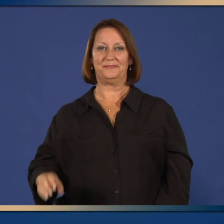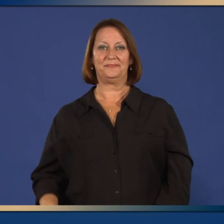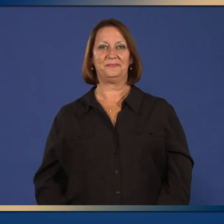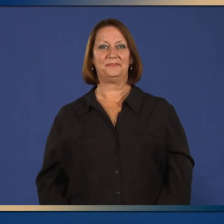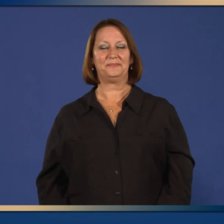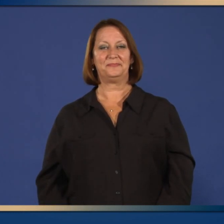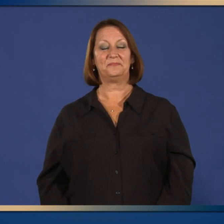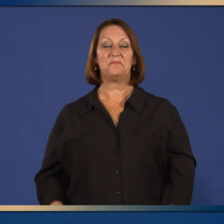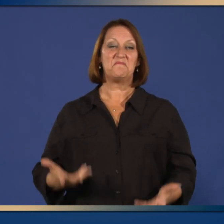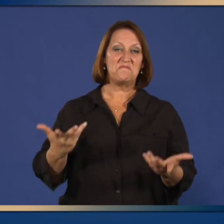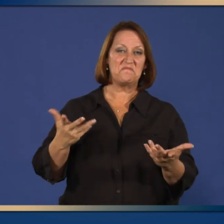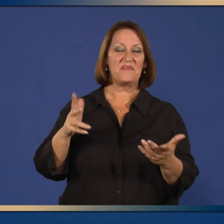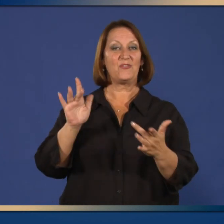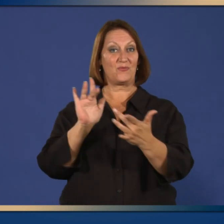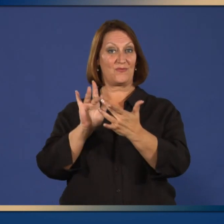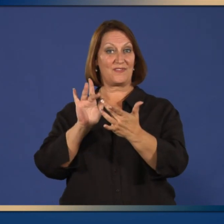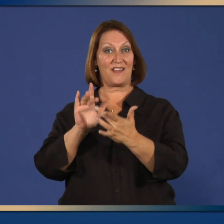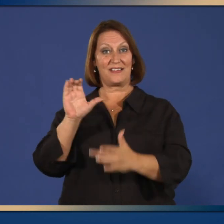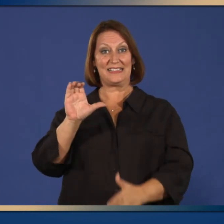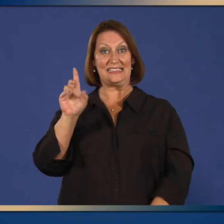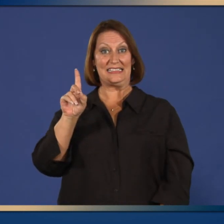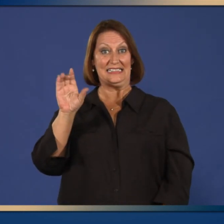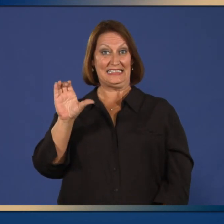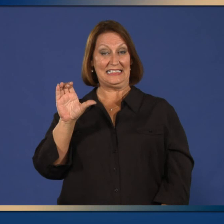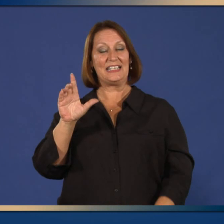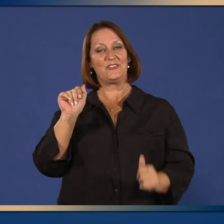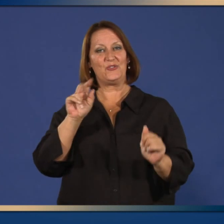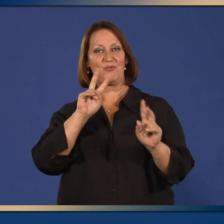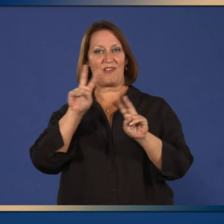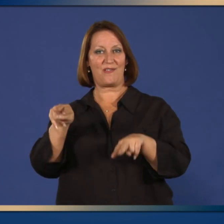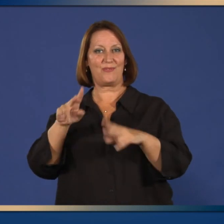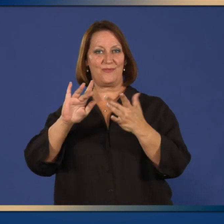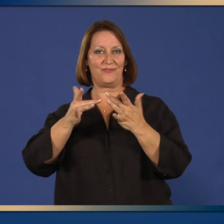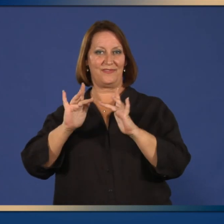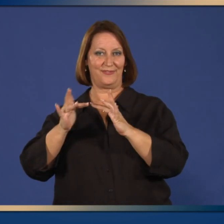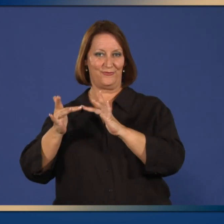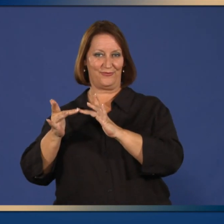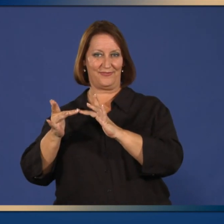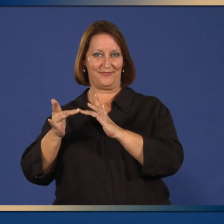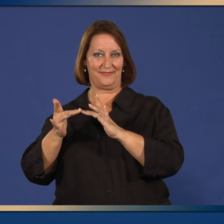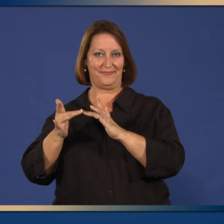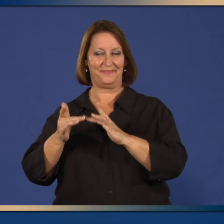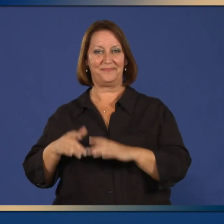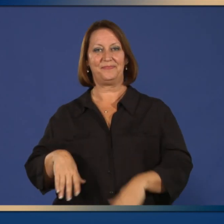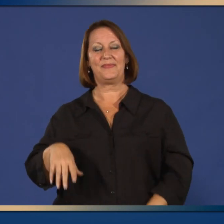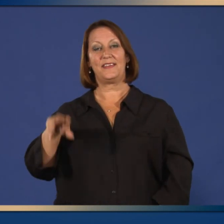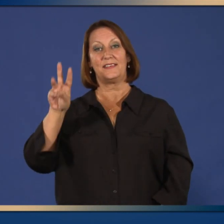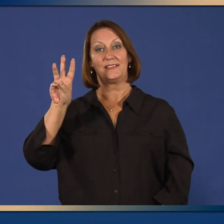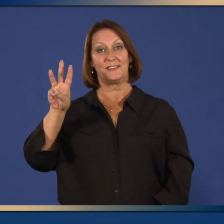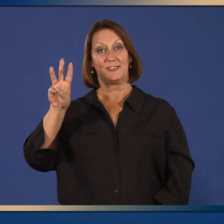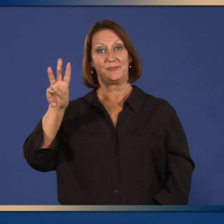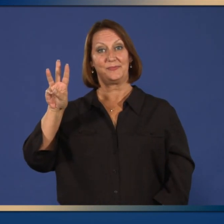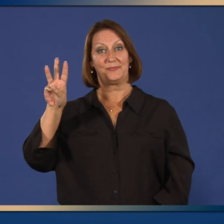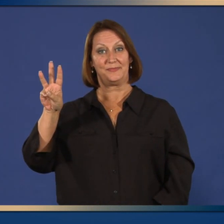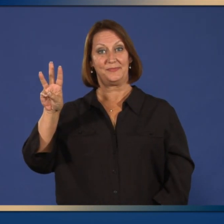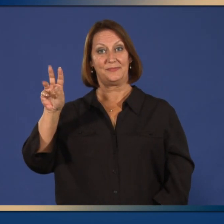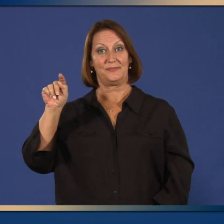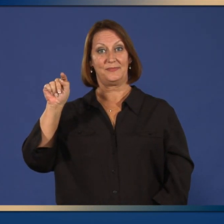1-800-CDC-INFO. Or visit CDC's website